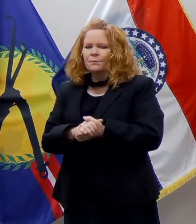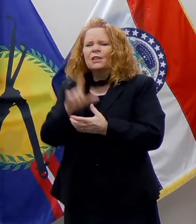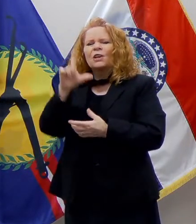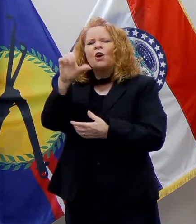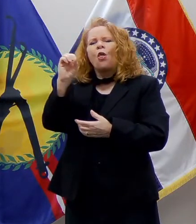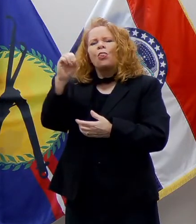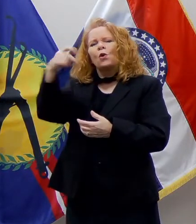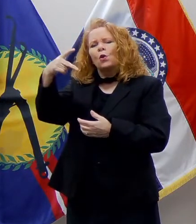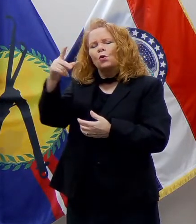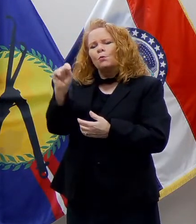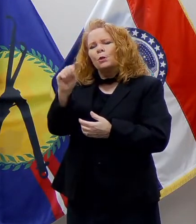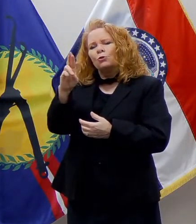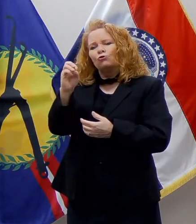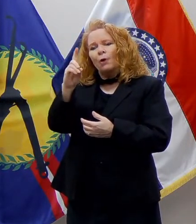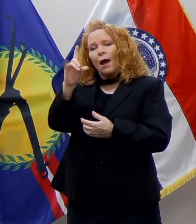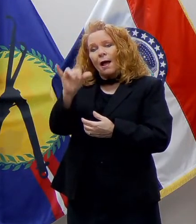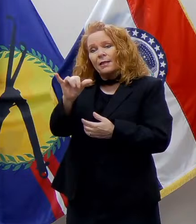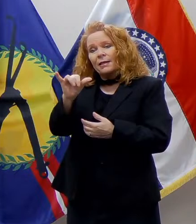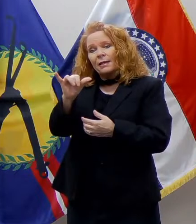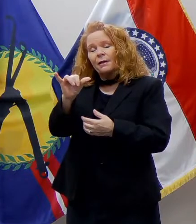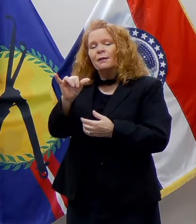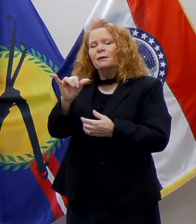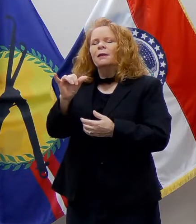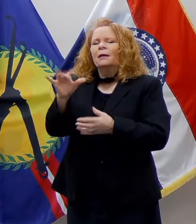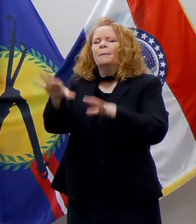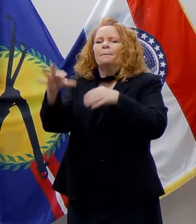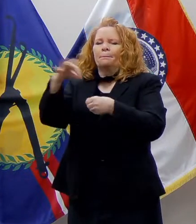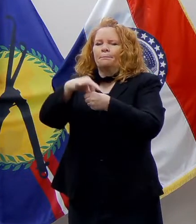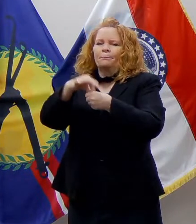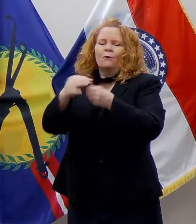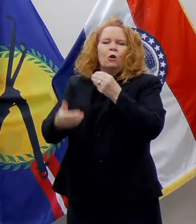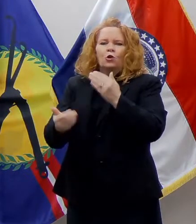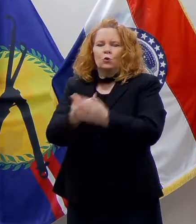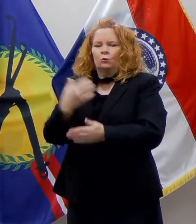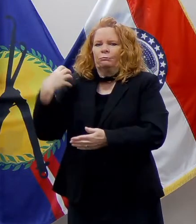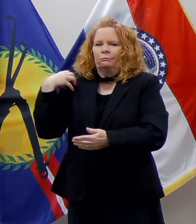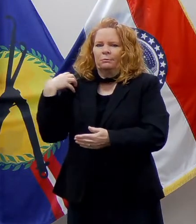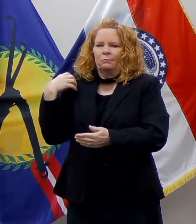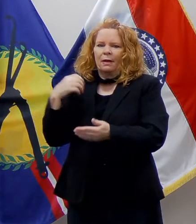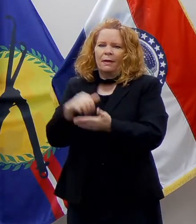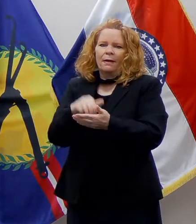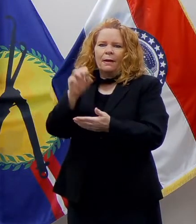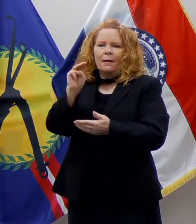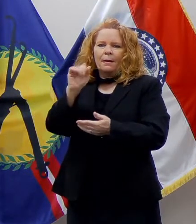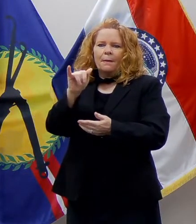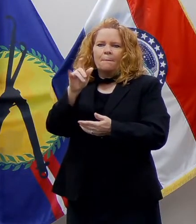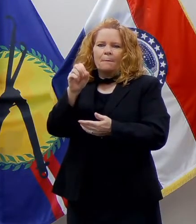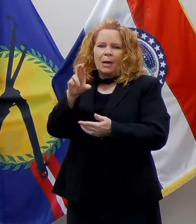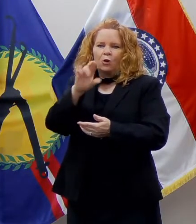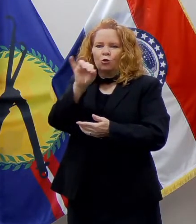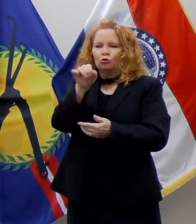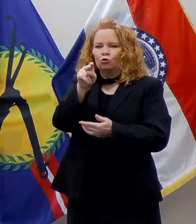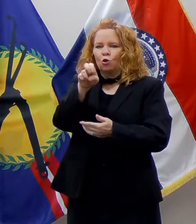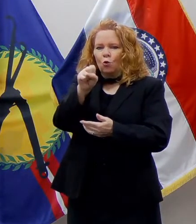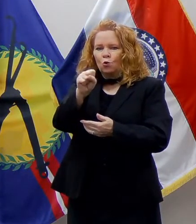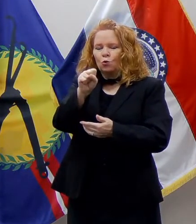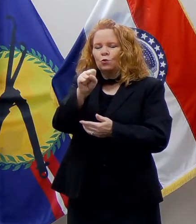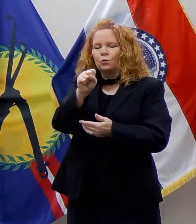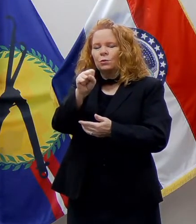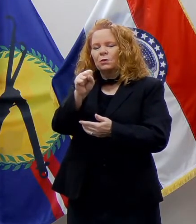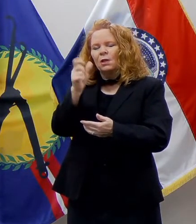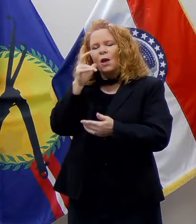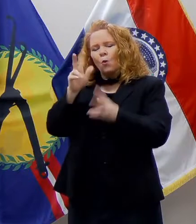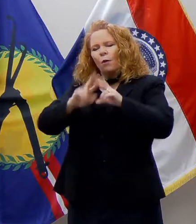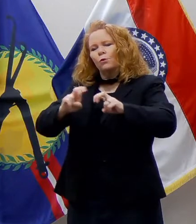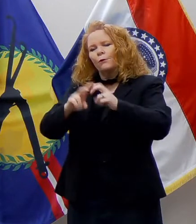Development District elected a new chair at their last meeting. That's Mayor Jones, and she'll be reviewing the budget